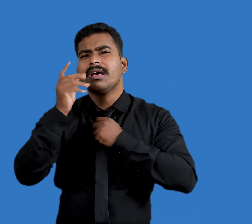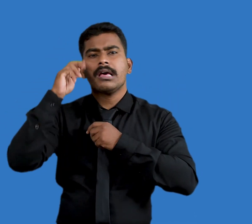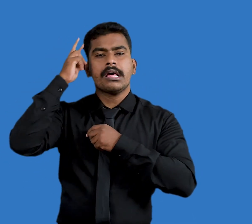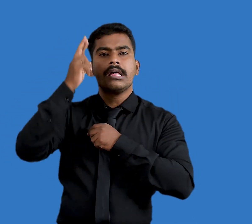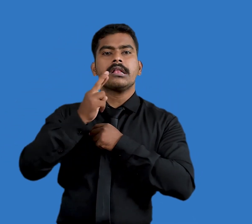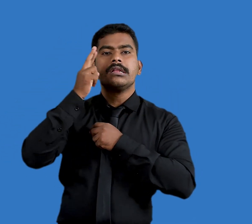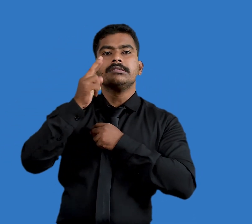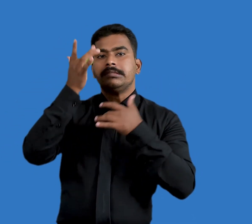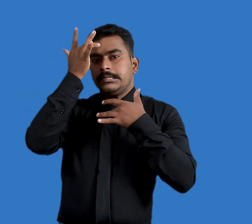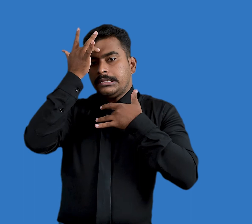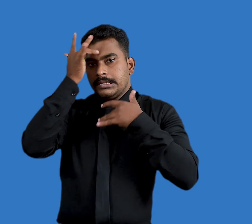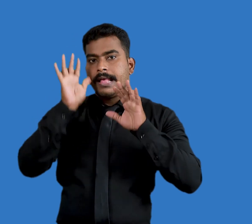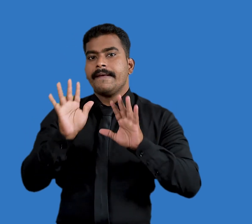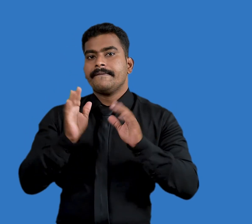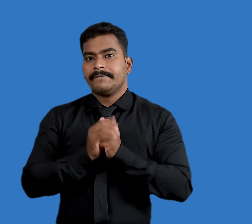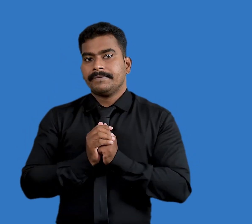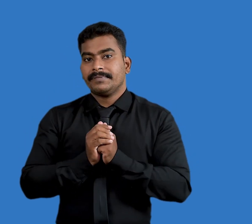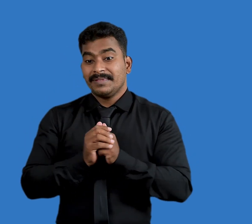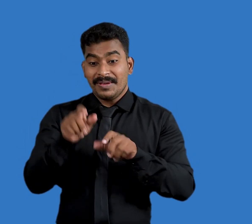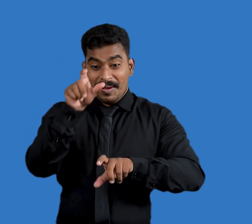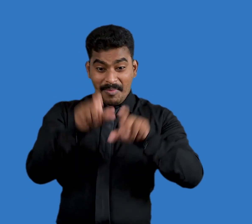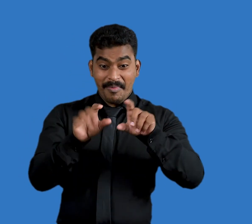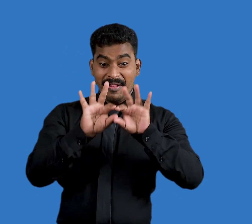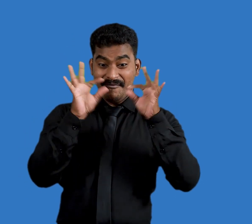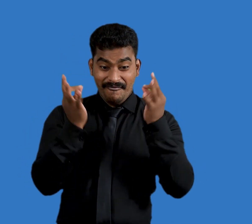of the family is far greater at the time of illness.